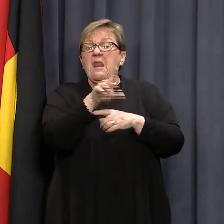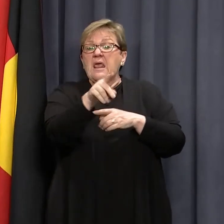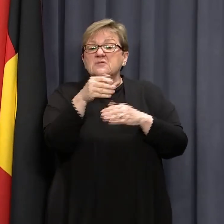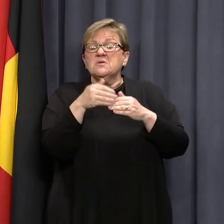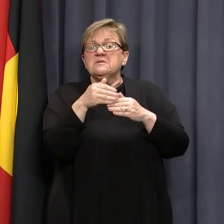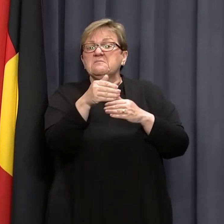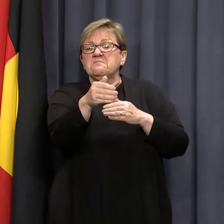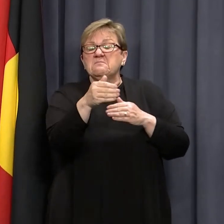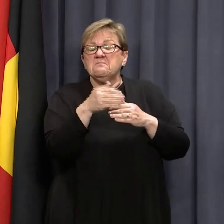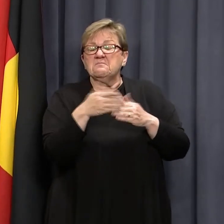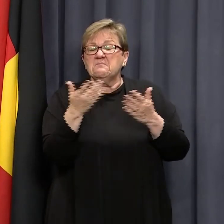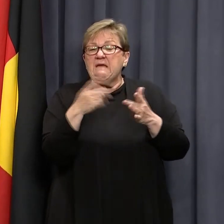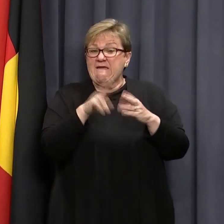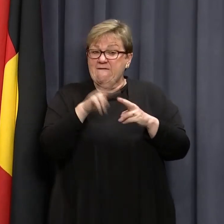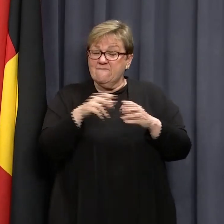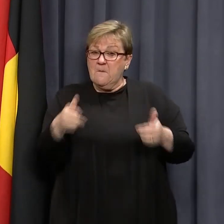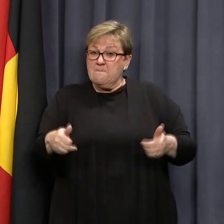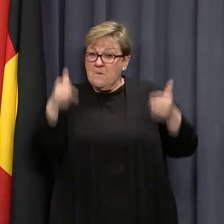week probably,